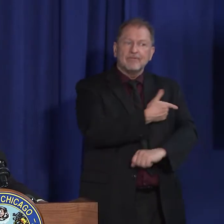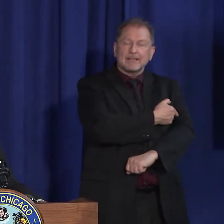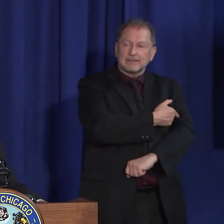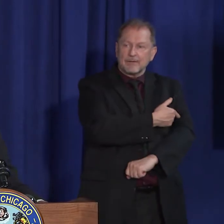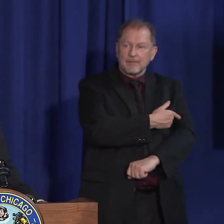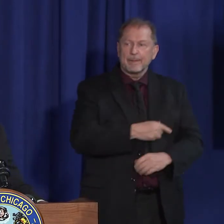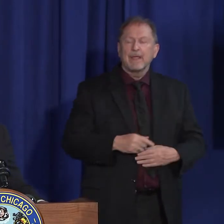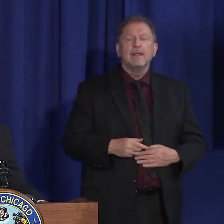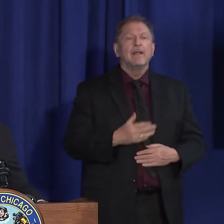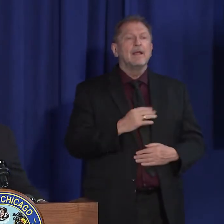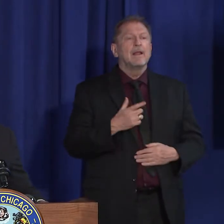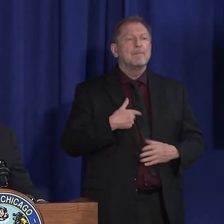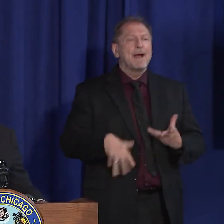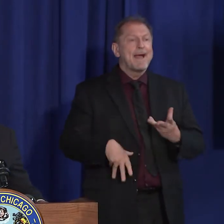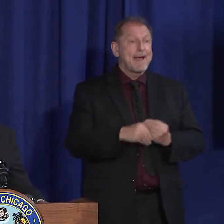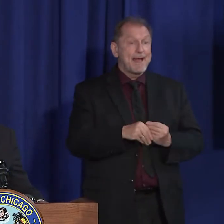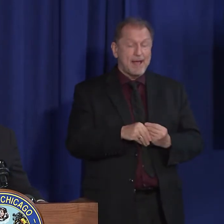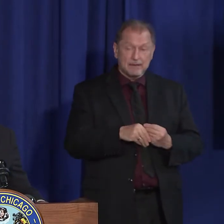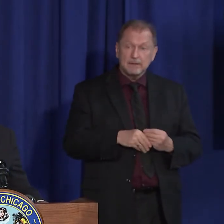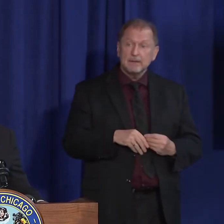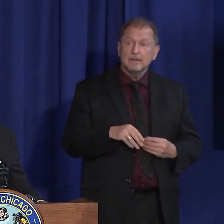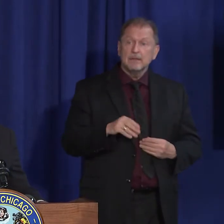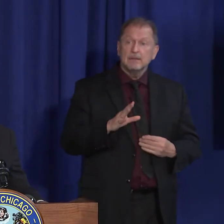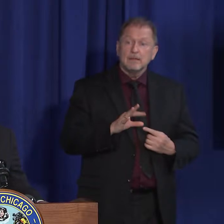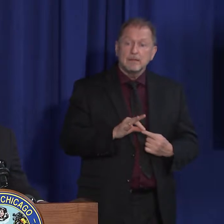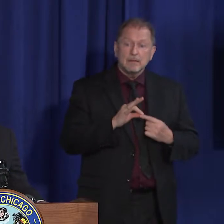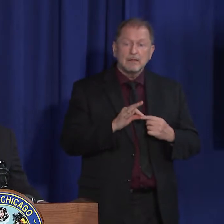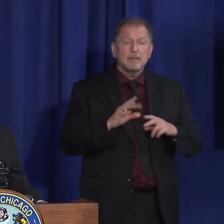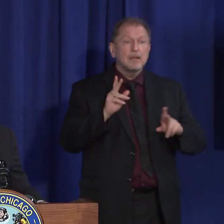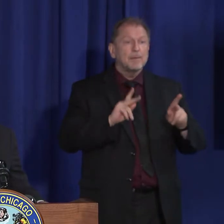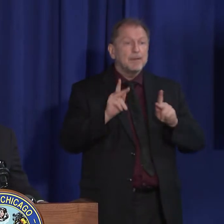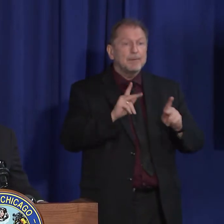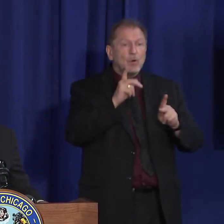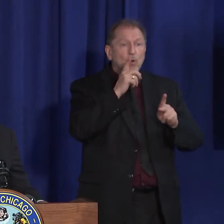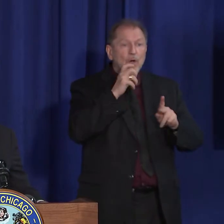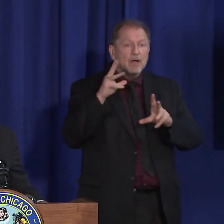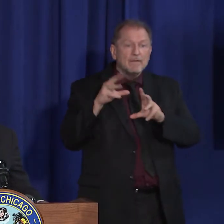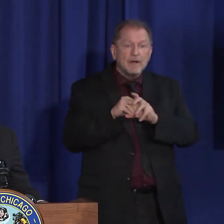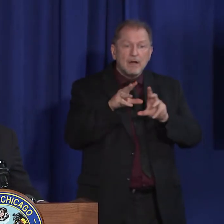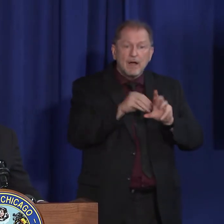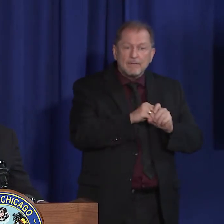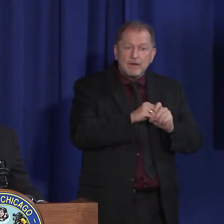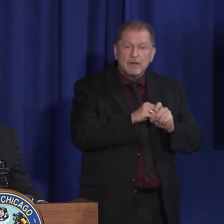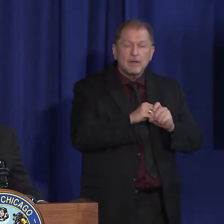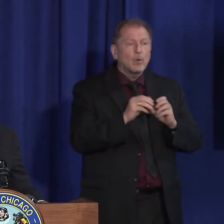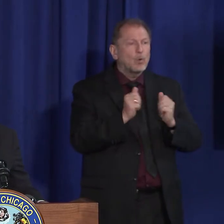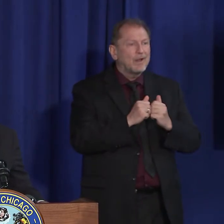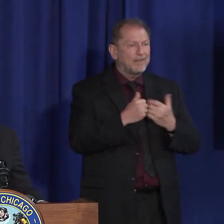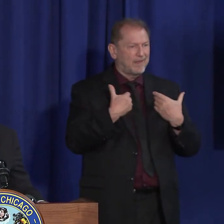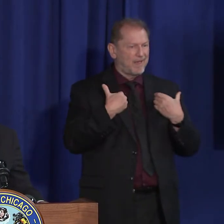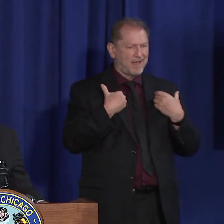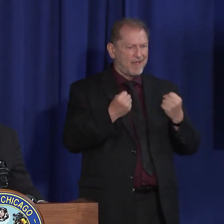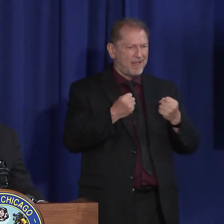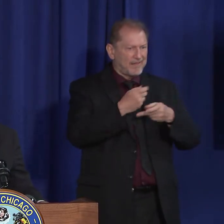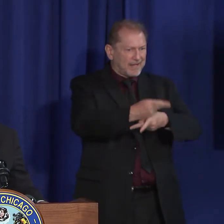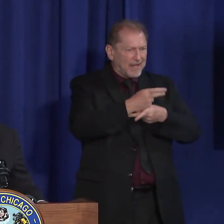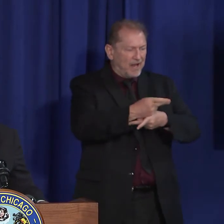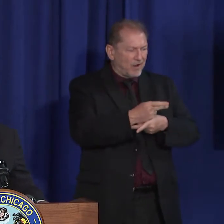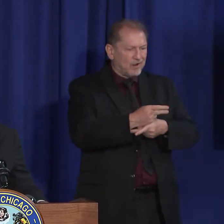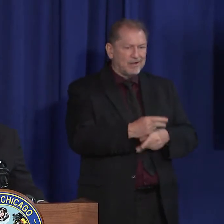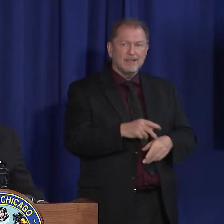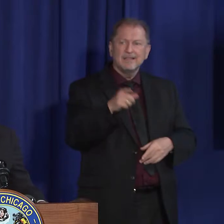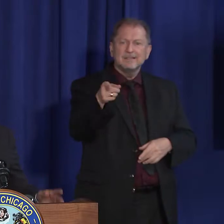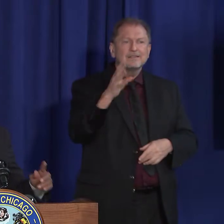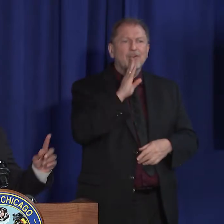Yeah, and let me just say, particularly people who are involved in administering healthcare. You know, those EMTs